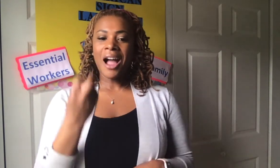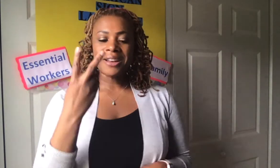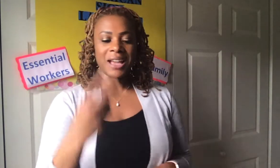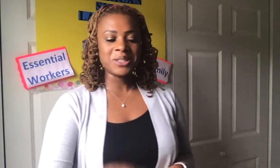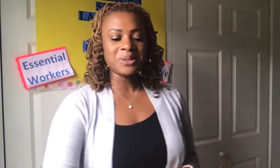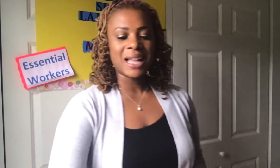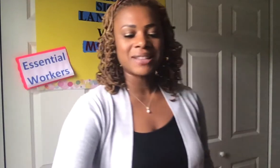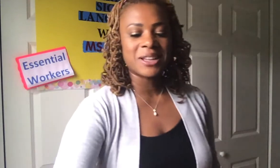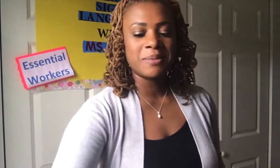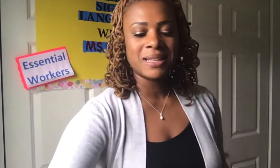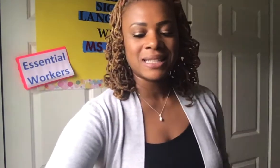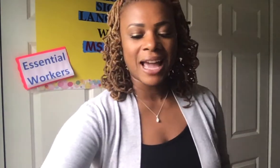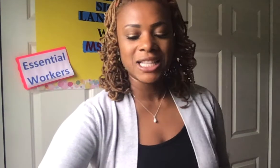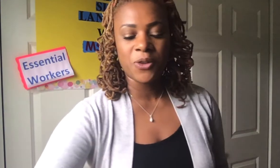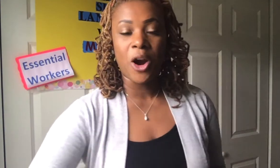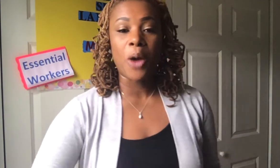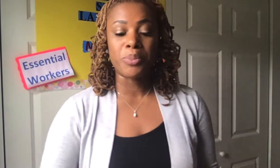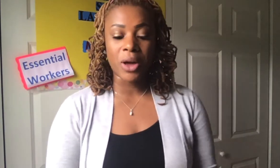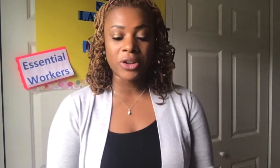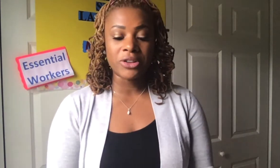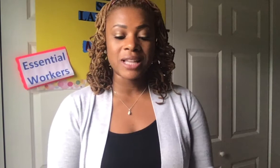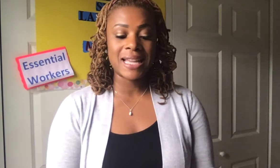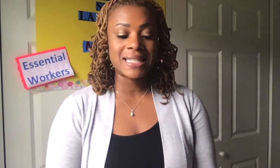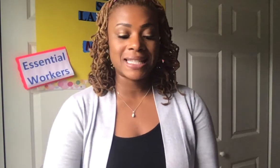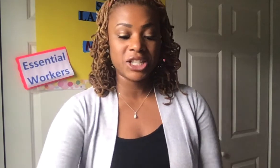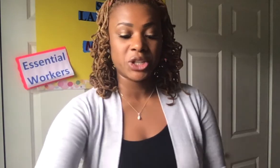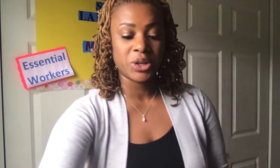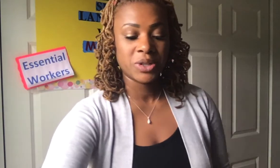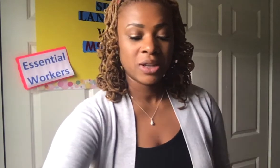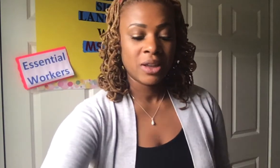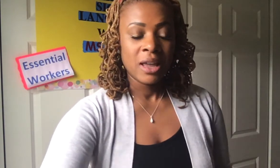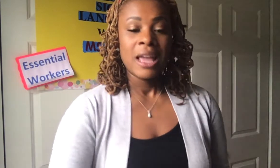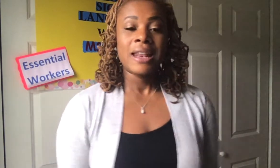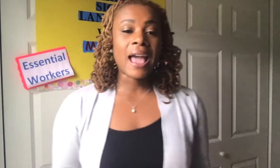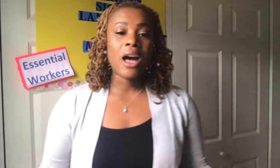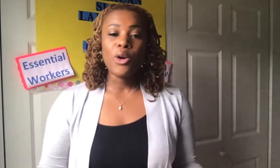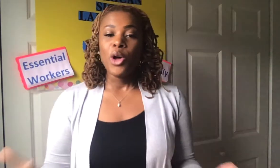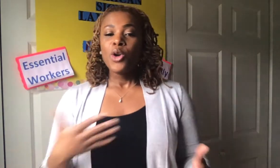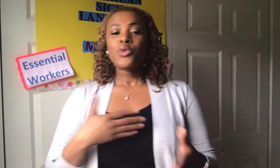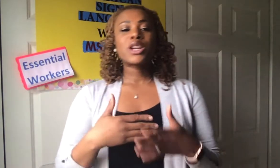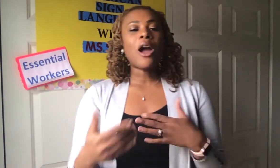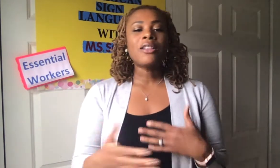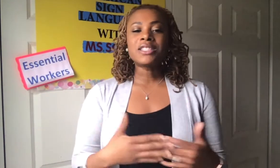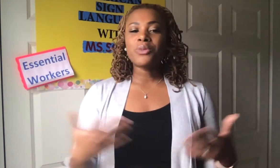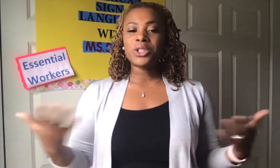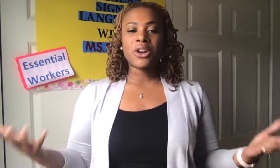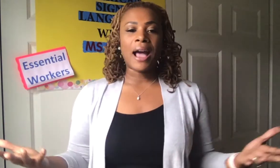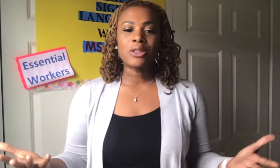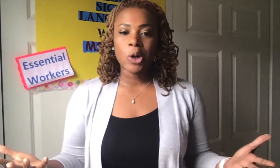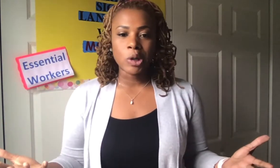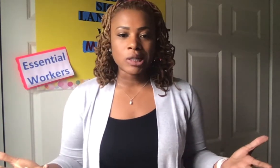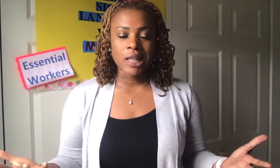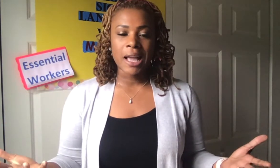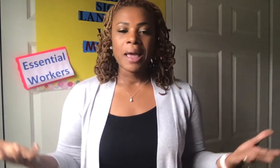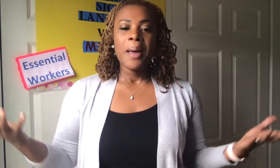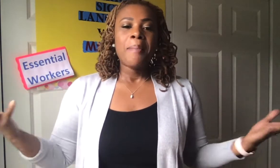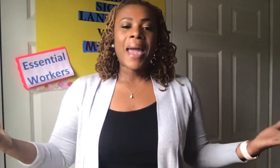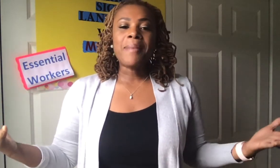next 2 signs are going to be the signs for our brothers and sisters. Now, regardless of what your household looks like, maybe